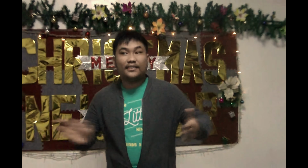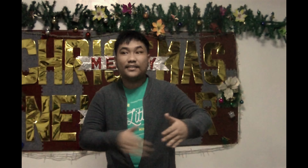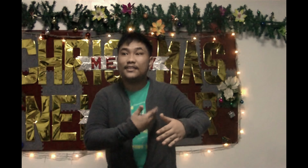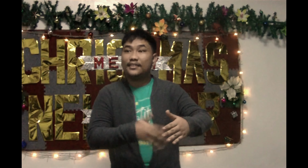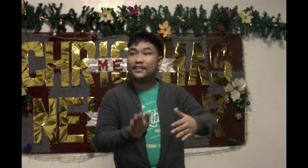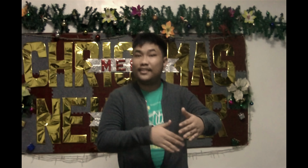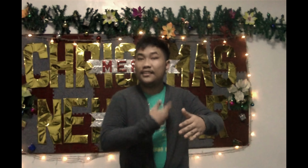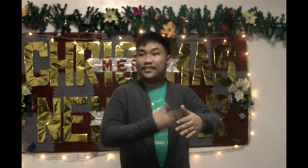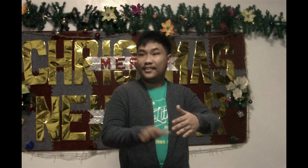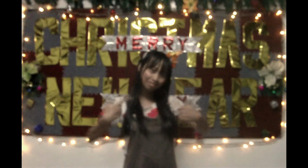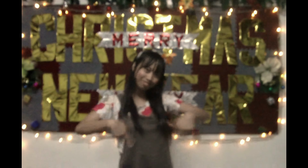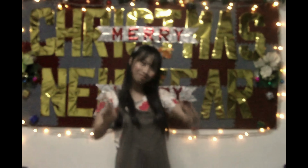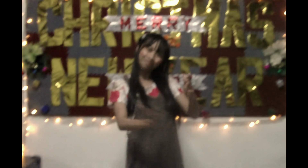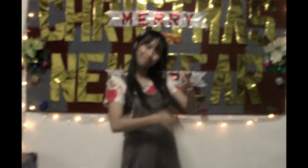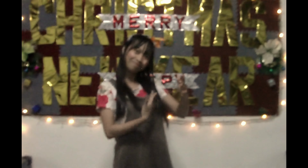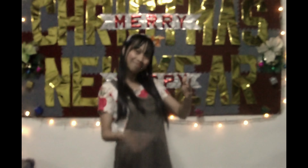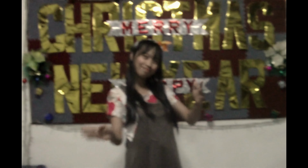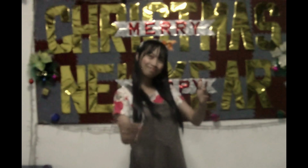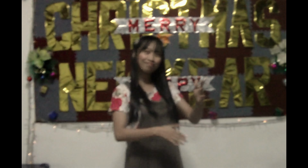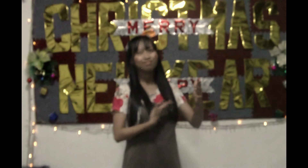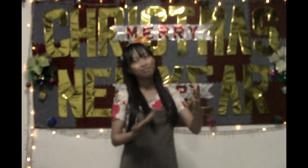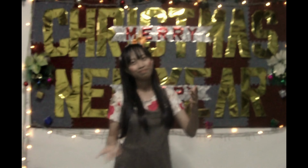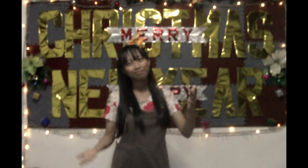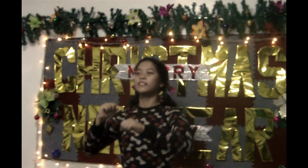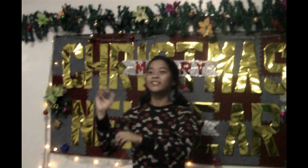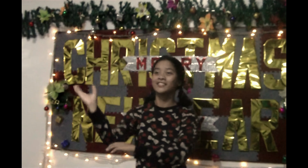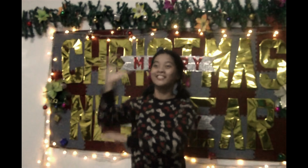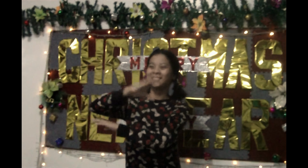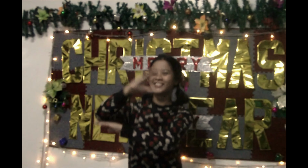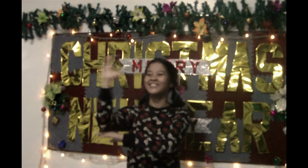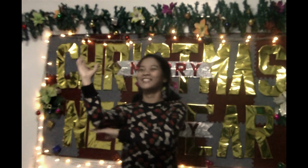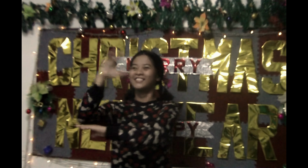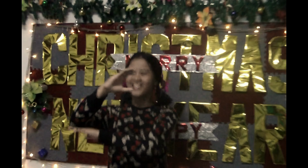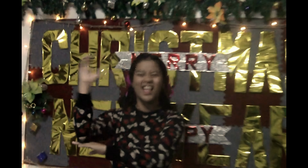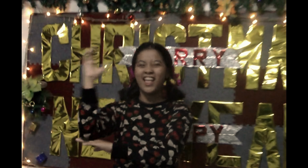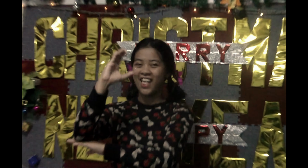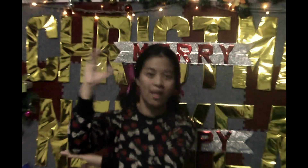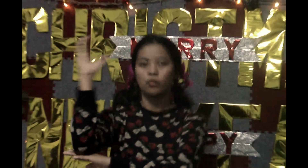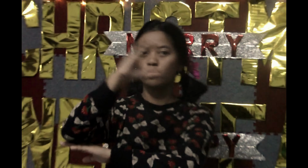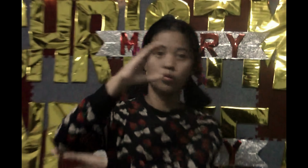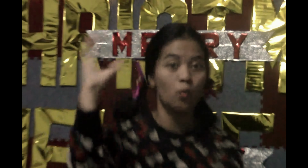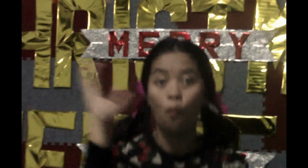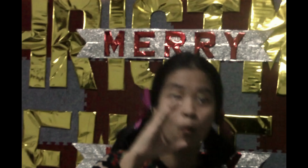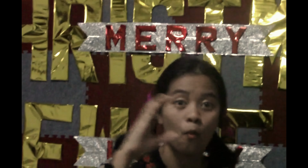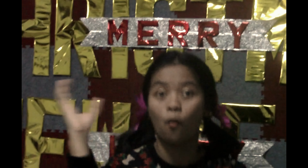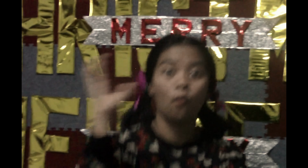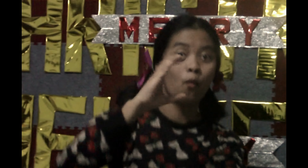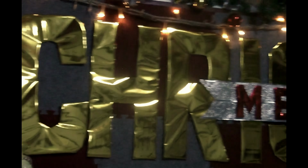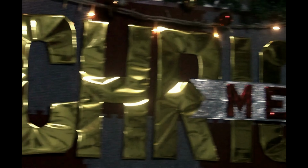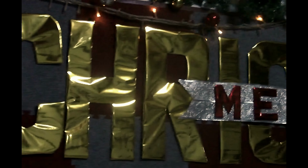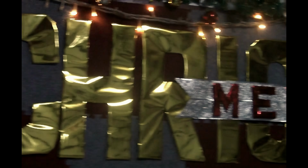sing, let the music ring It's Christmas There